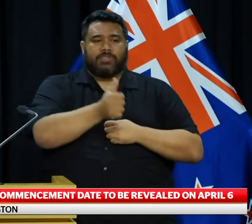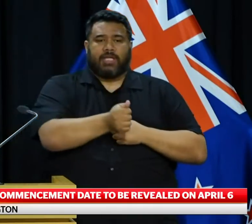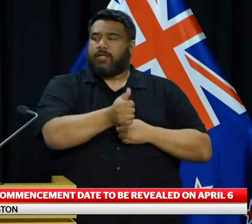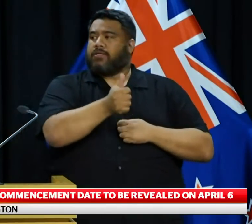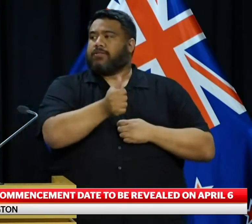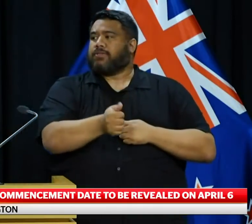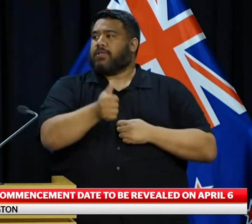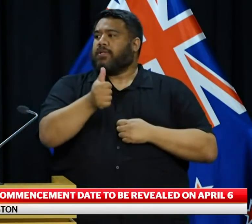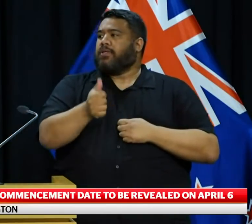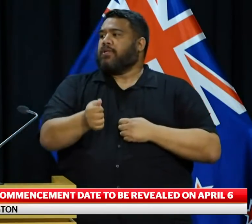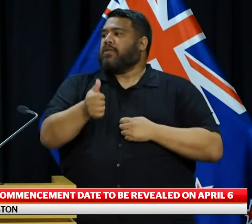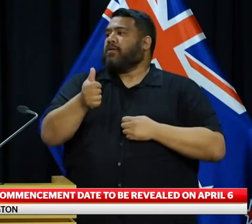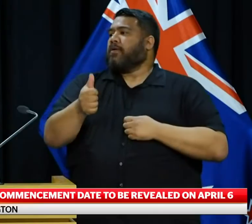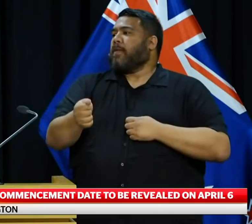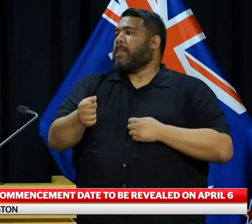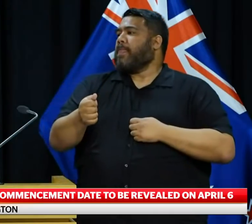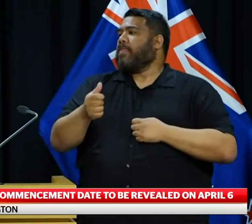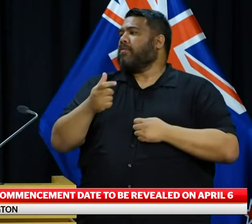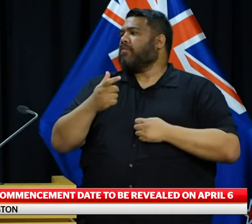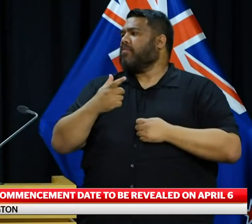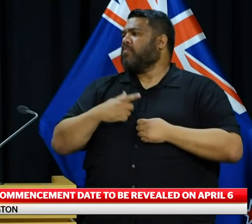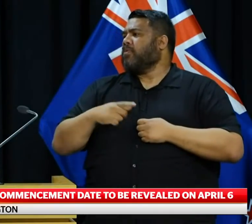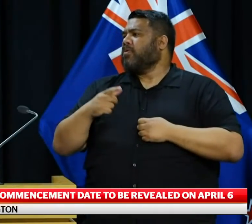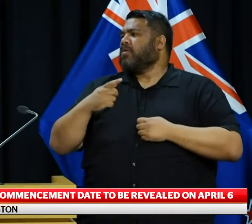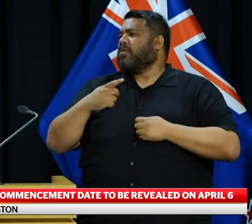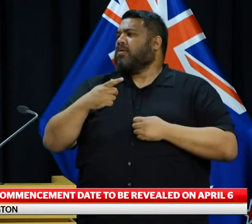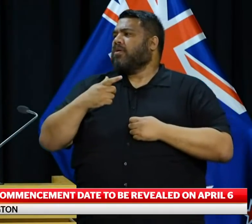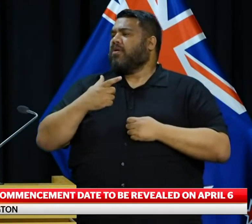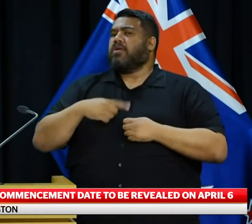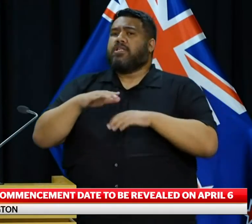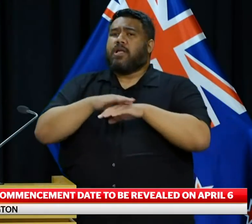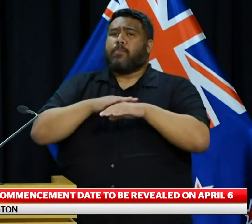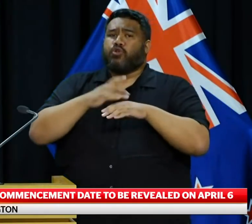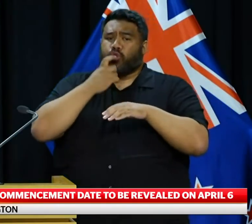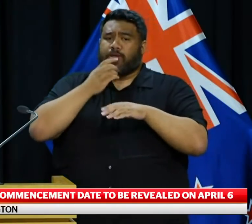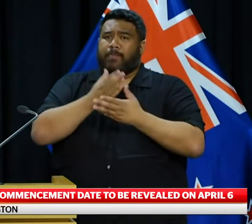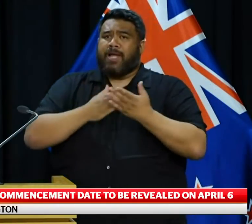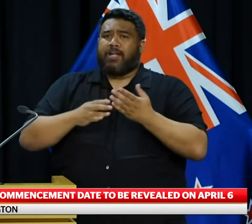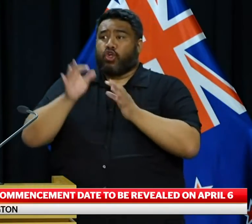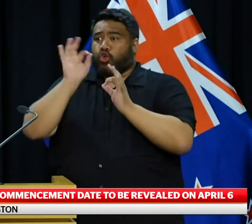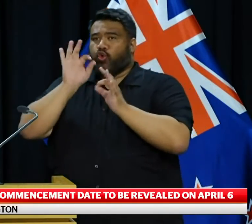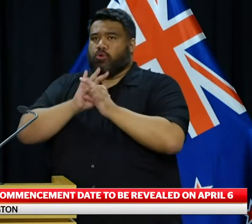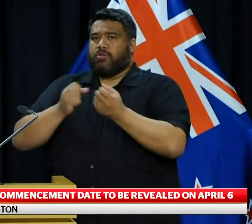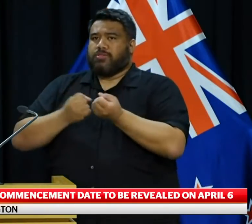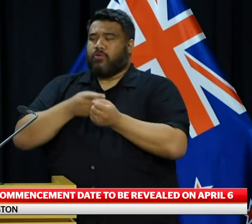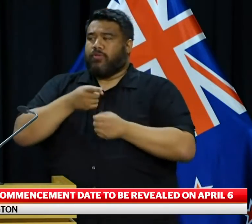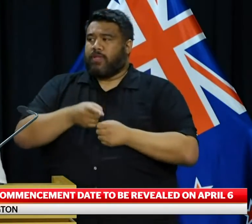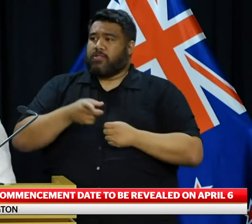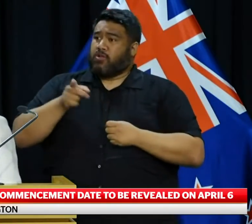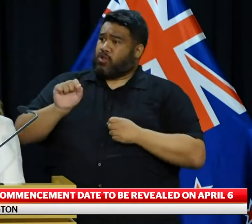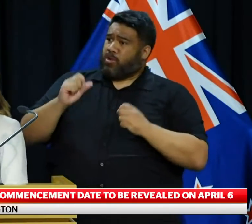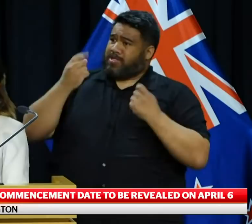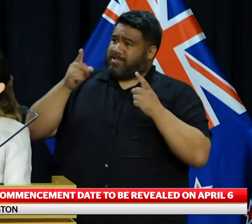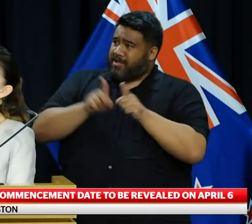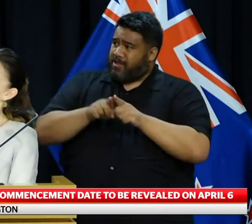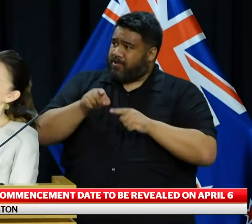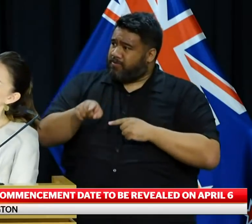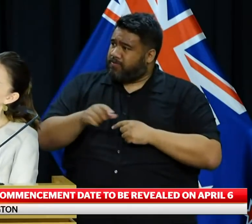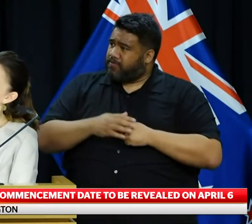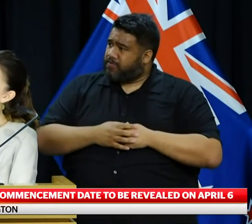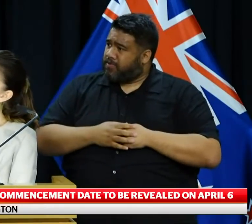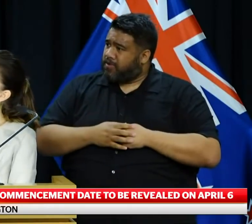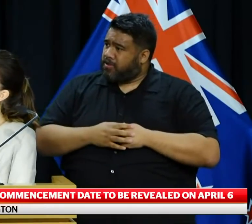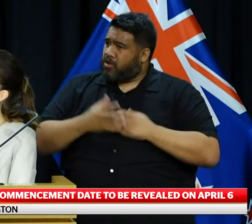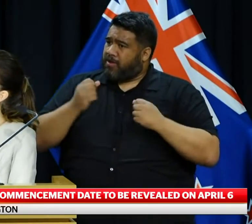COVID tracer app because Apple and Google will pull their support for the Bluetooth component. Is that your understanding? And is your are